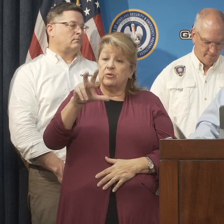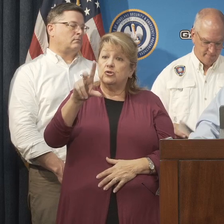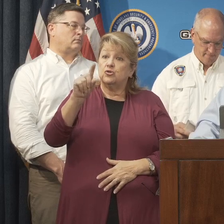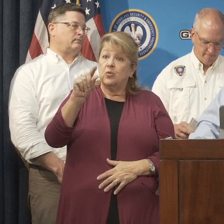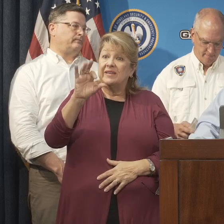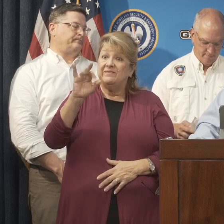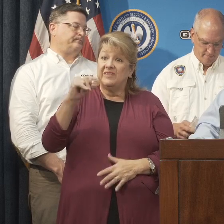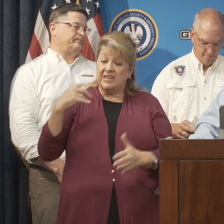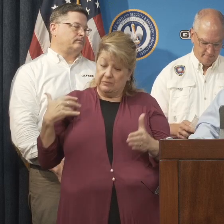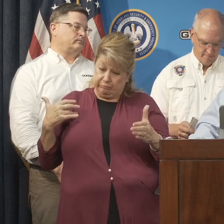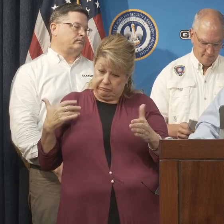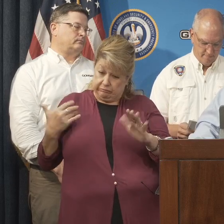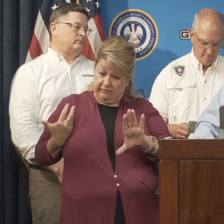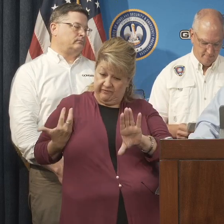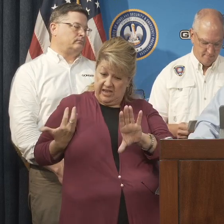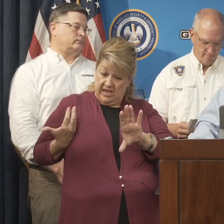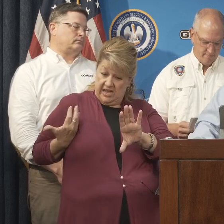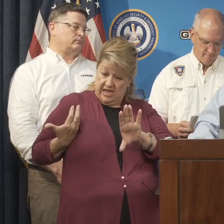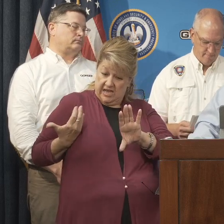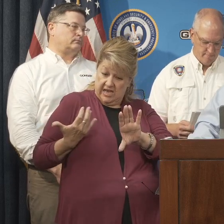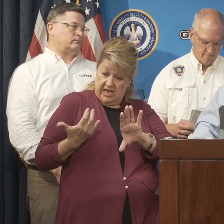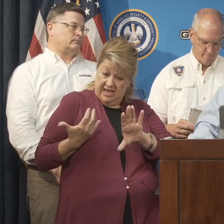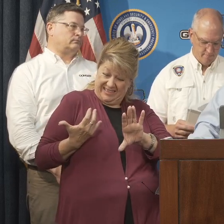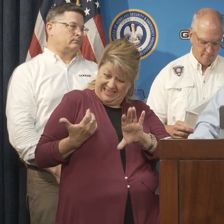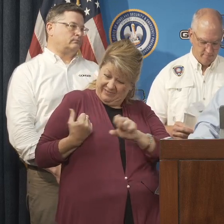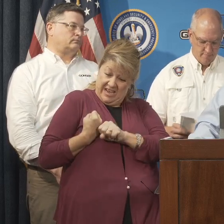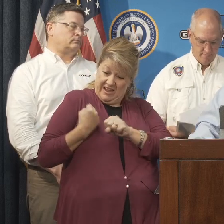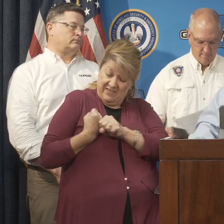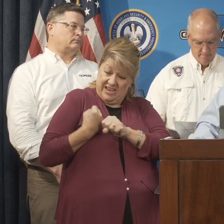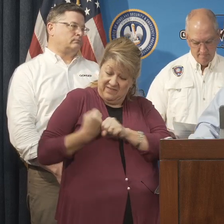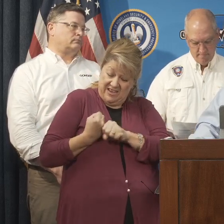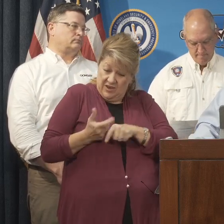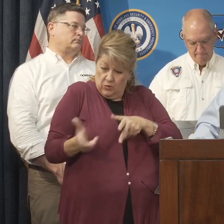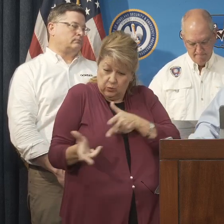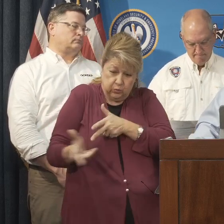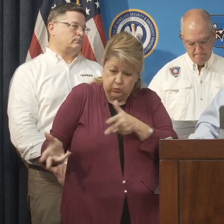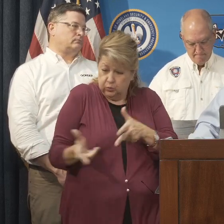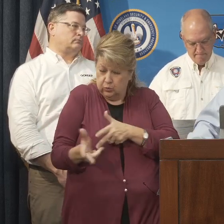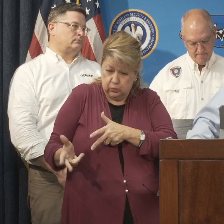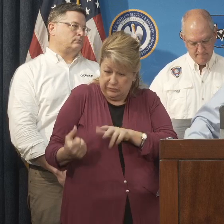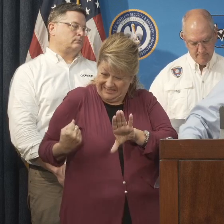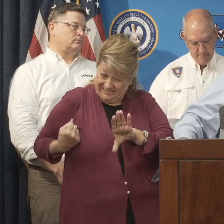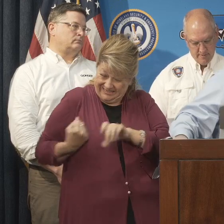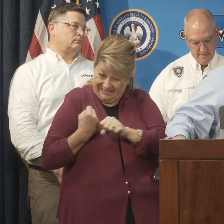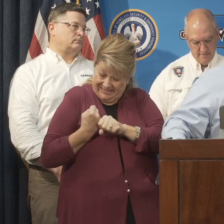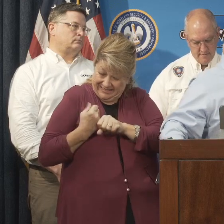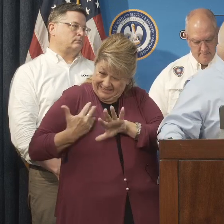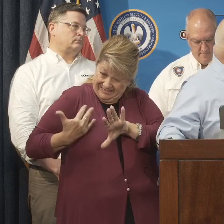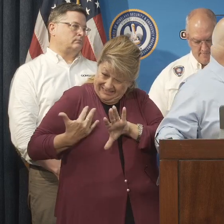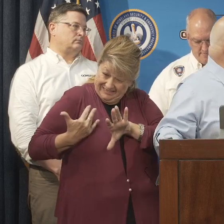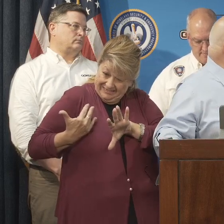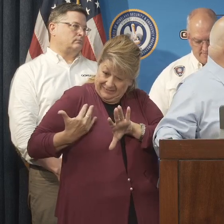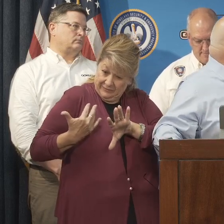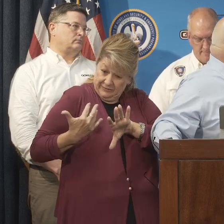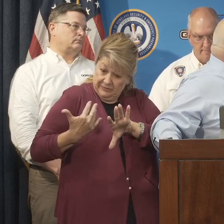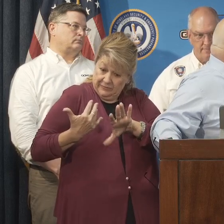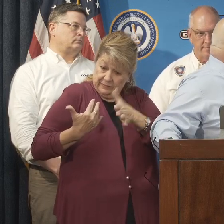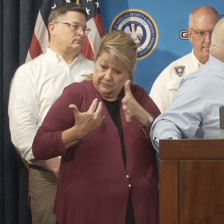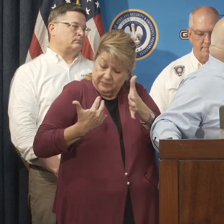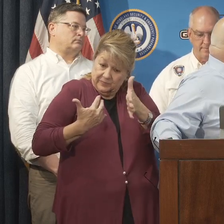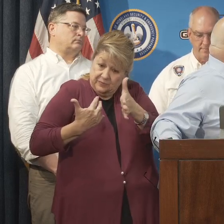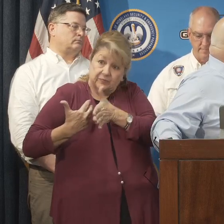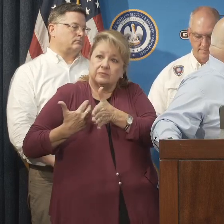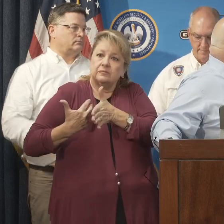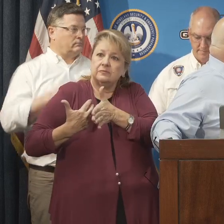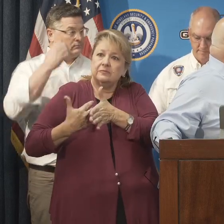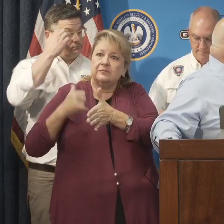departments, Department of Ag and Forestry, you know, fought with everything that we have, and then as we've reached out, everyone else has come to our assistance. I want to